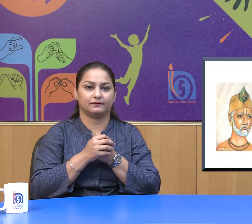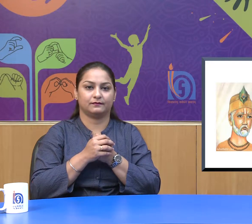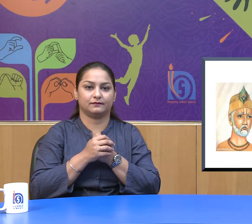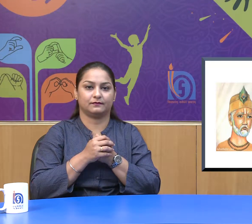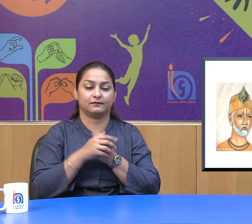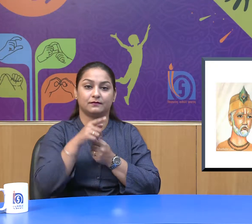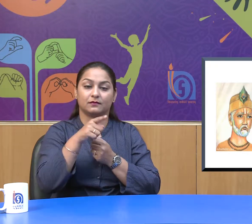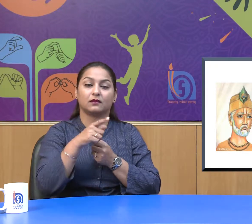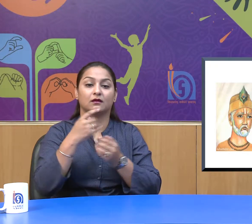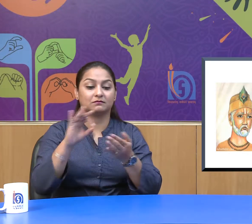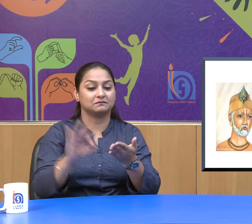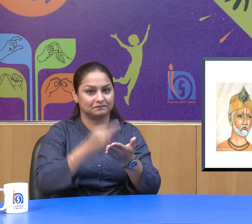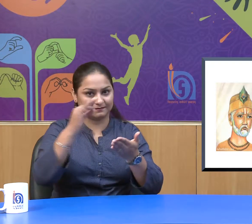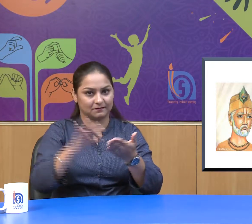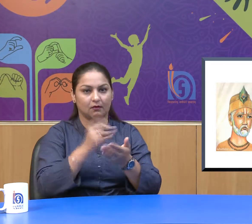was a weaver,